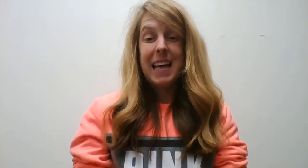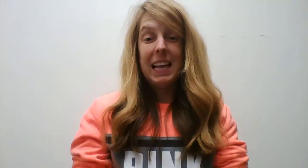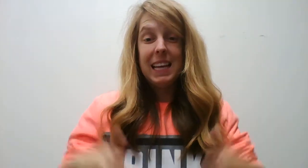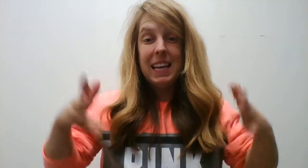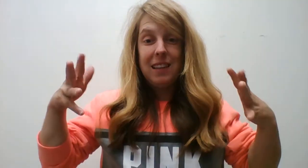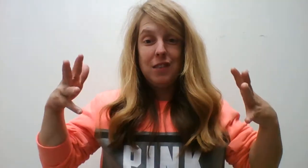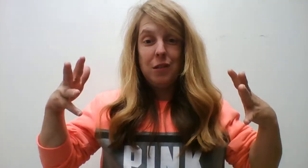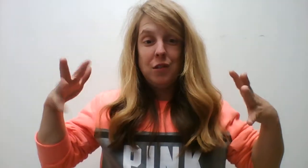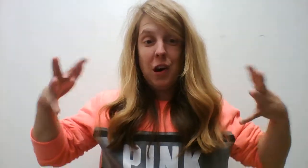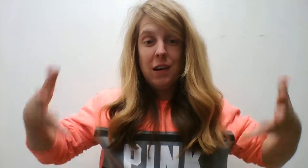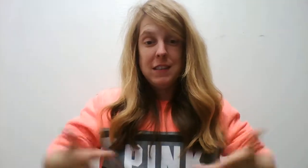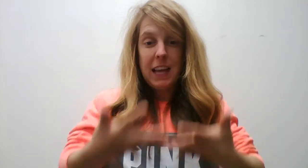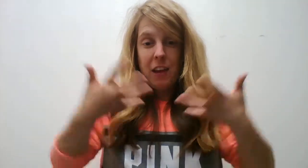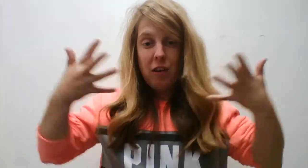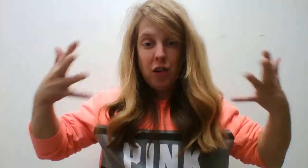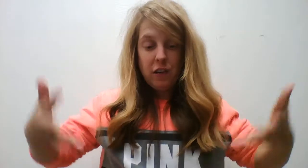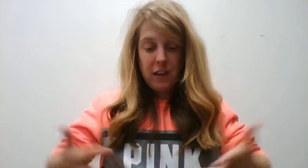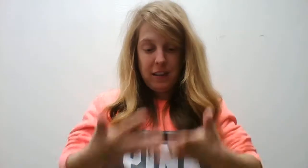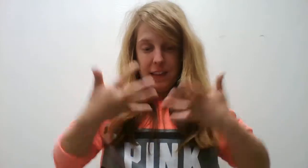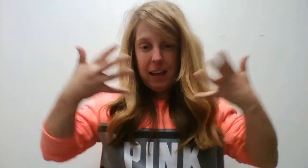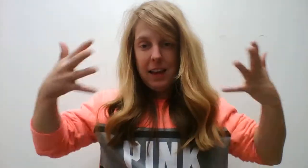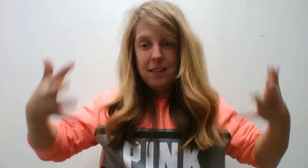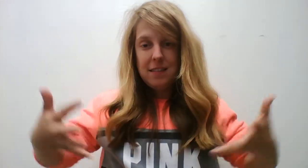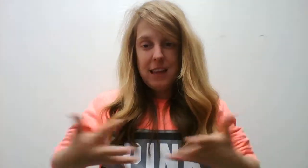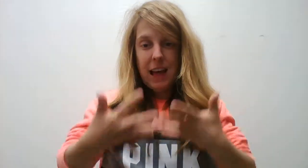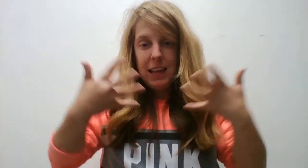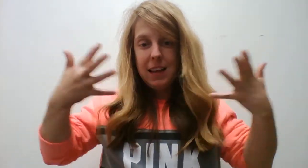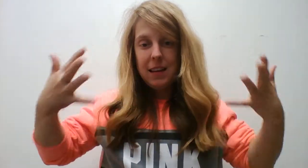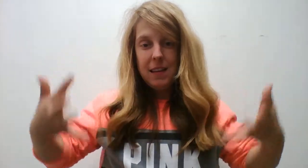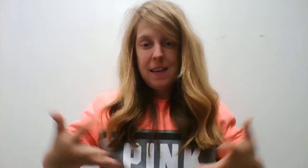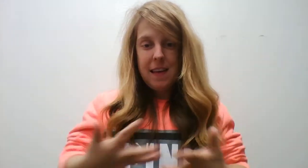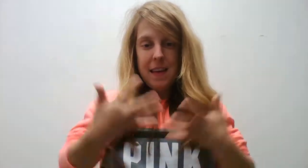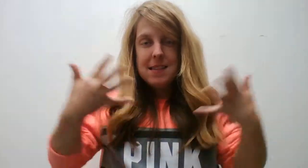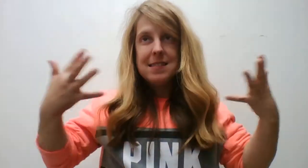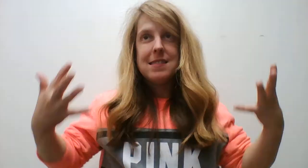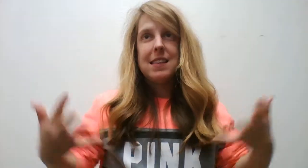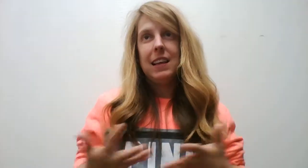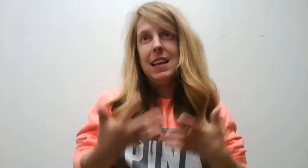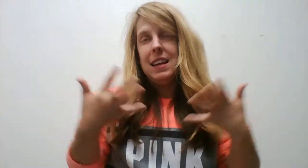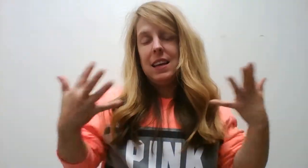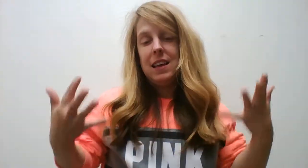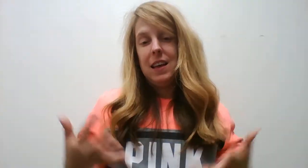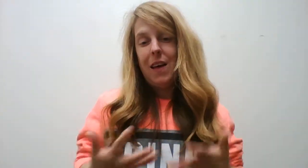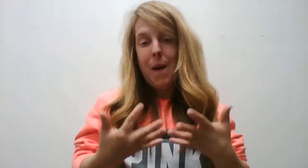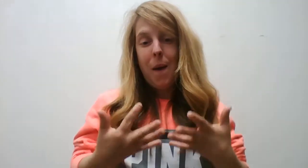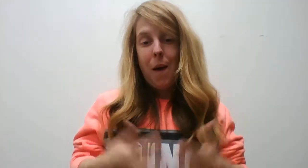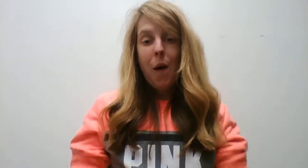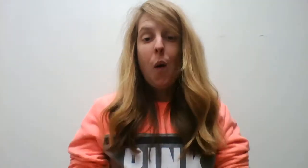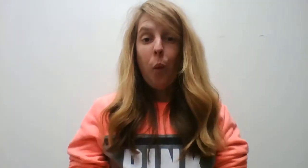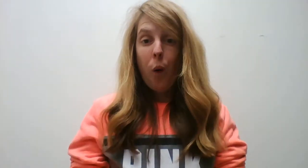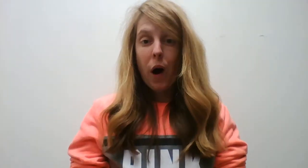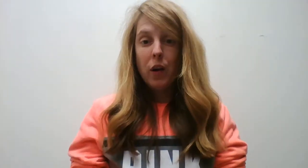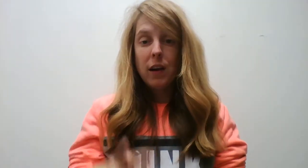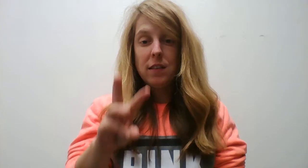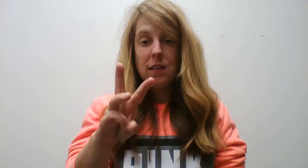Salad. Two tongs and you're tossing the salad. Salad. Salad. Water is a